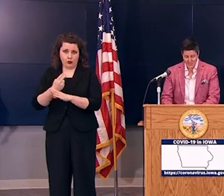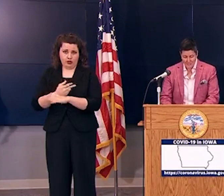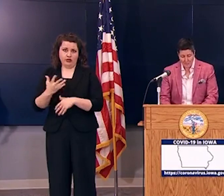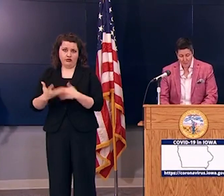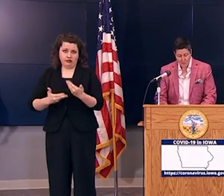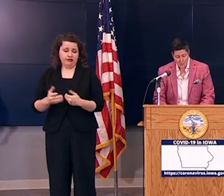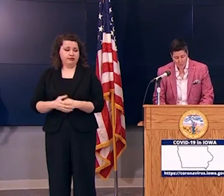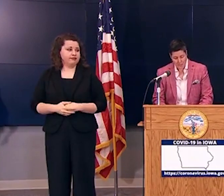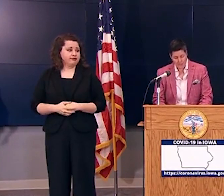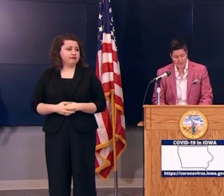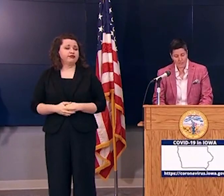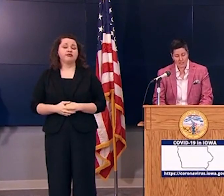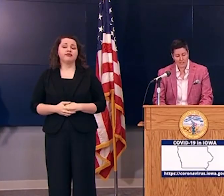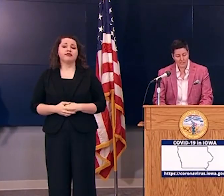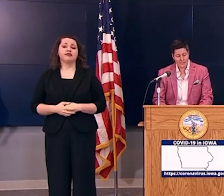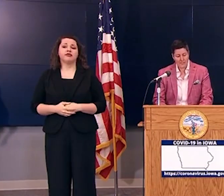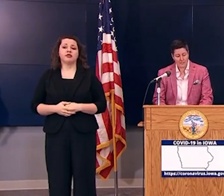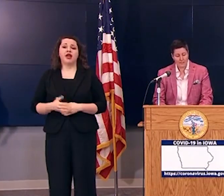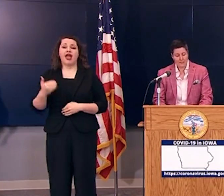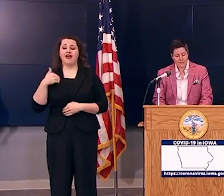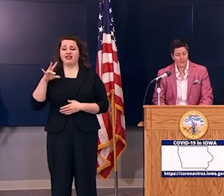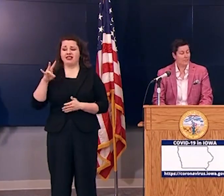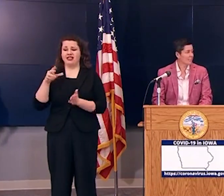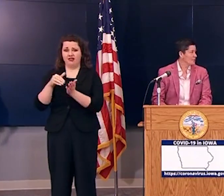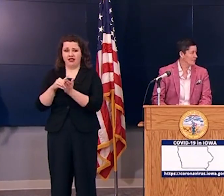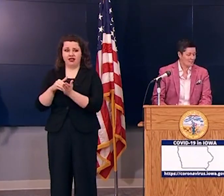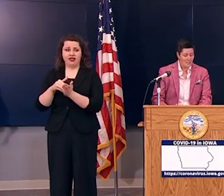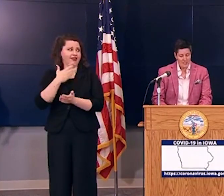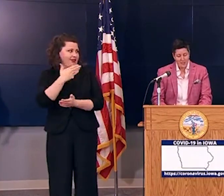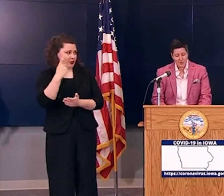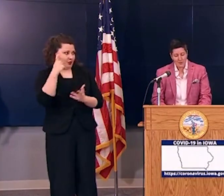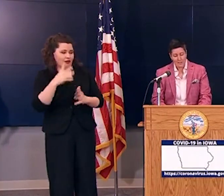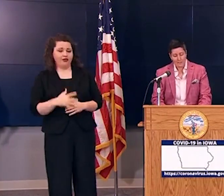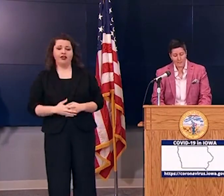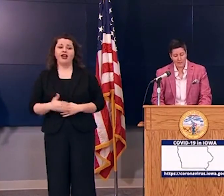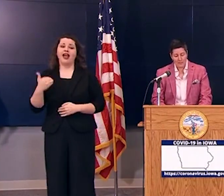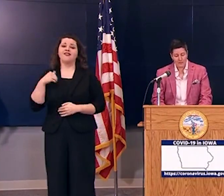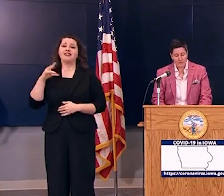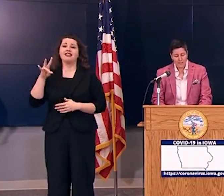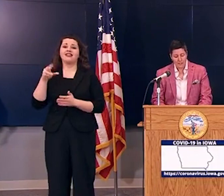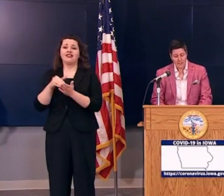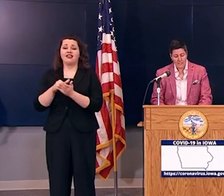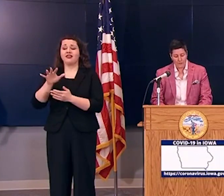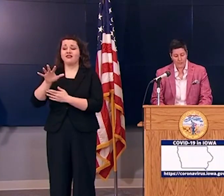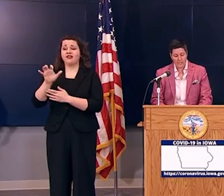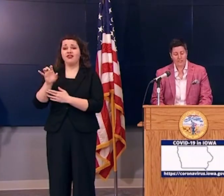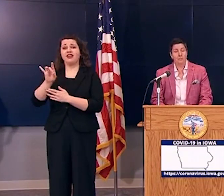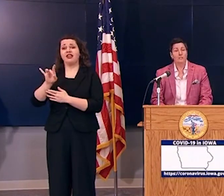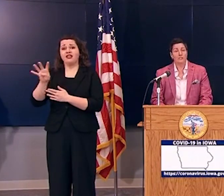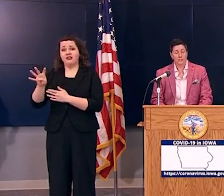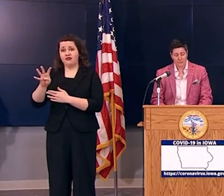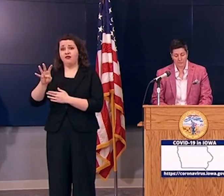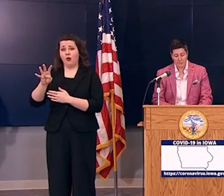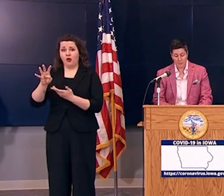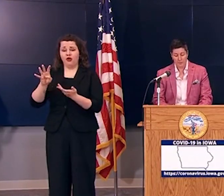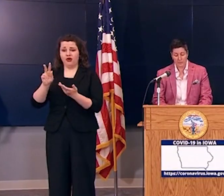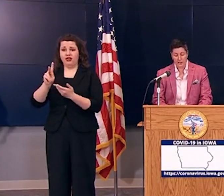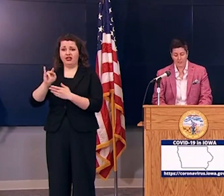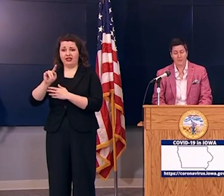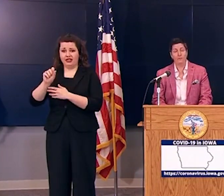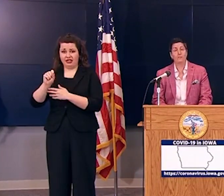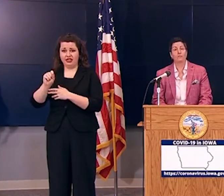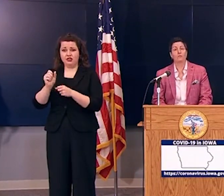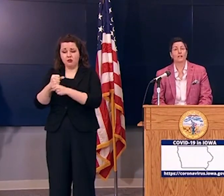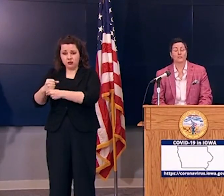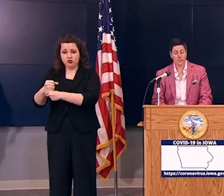Yes. We have 7,500, thank you, Governor. We have 7,584 kits to produce